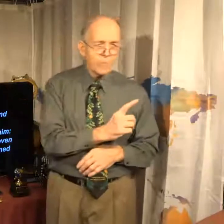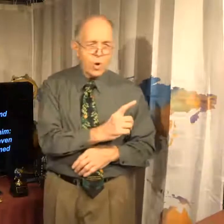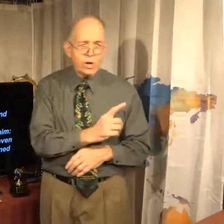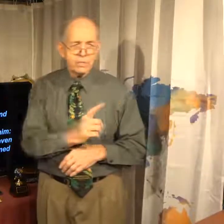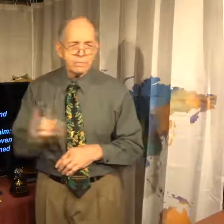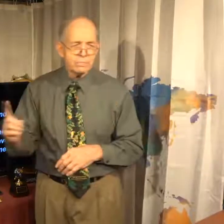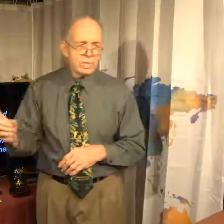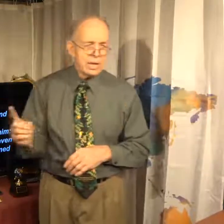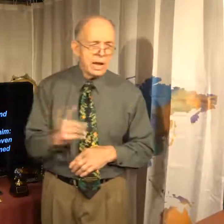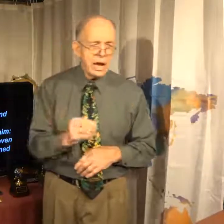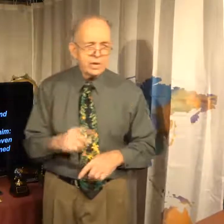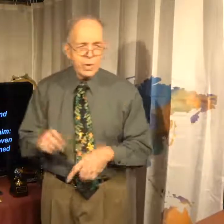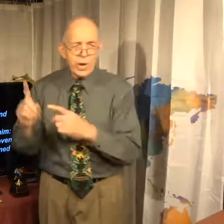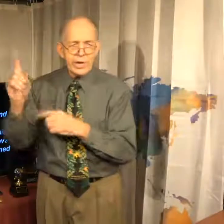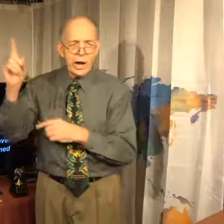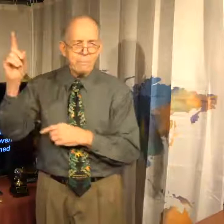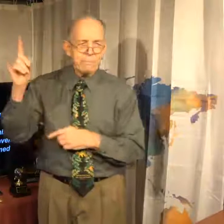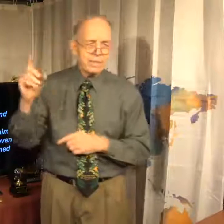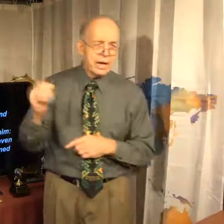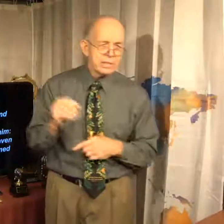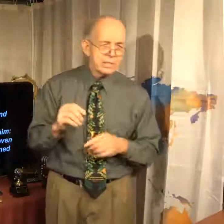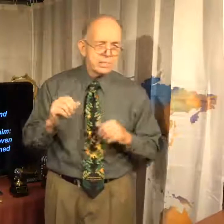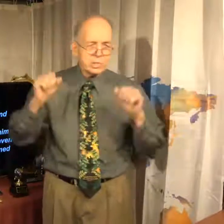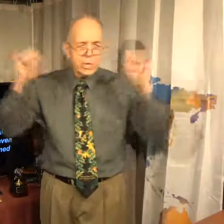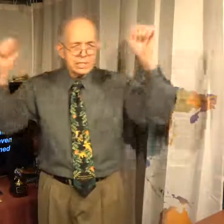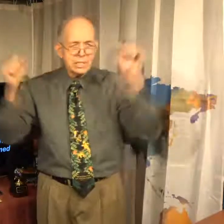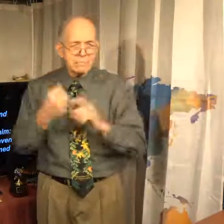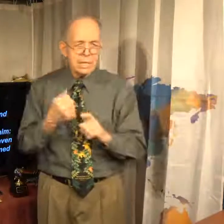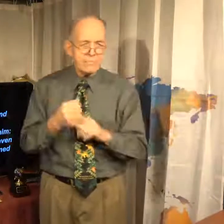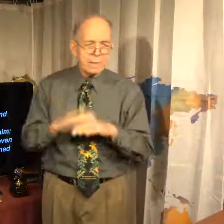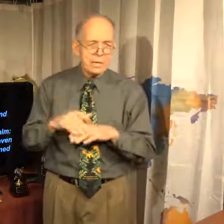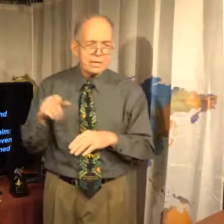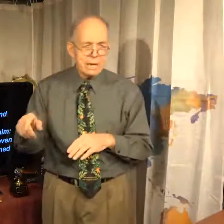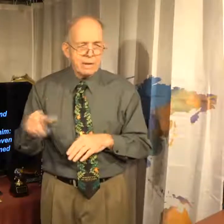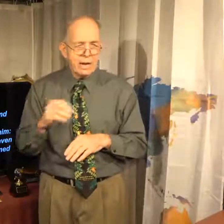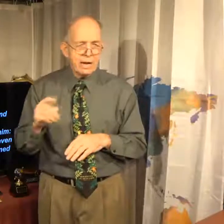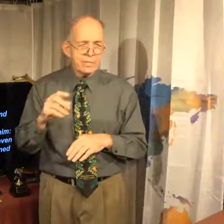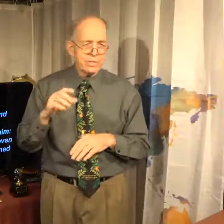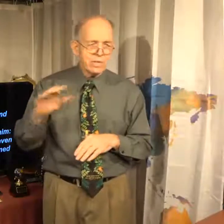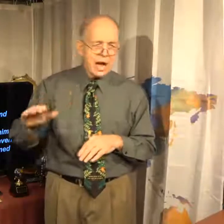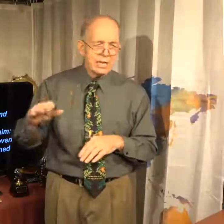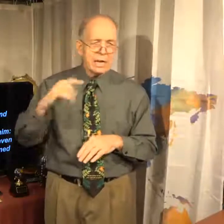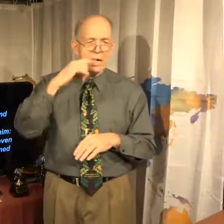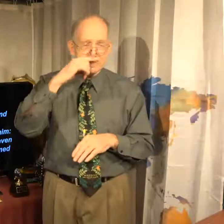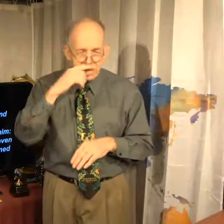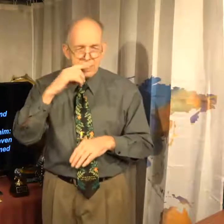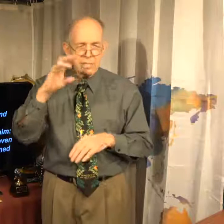armful, and he went up and swung himself up at him as the child achieved